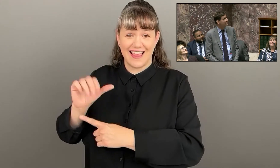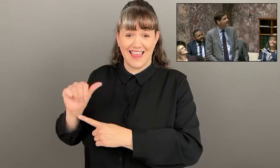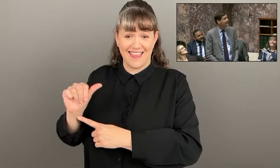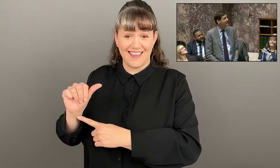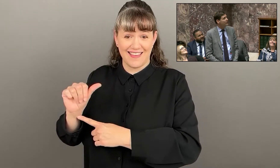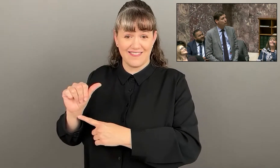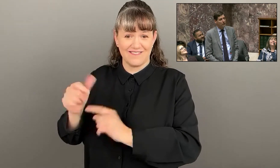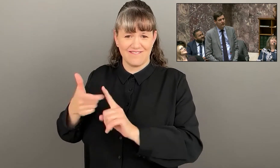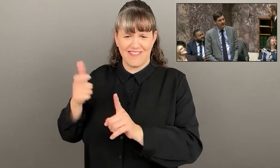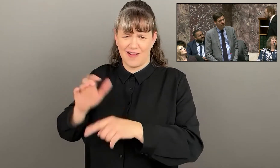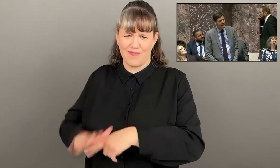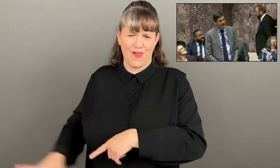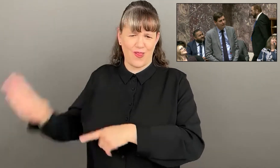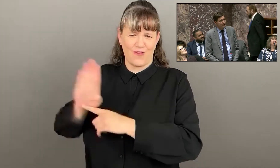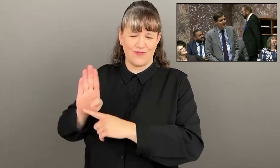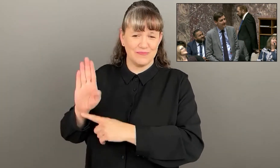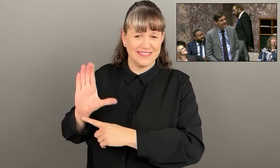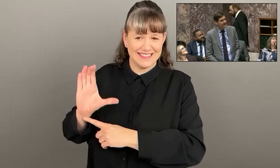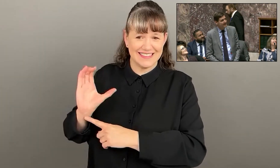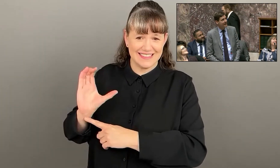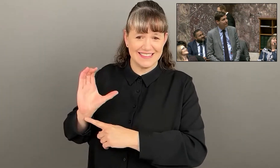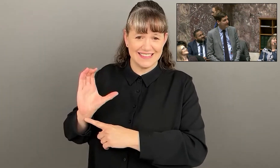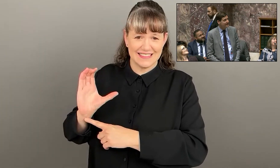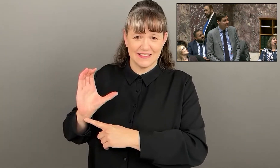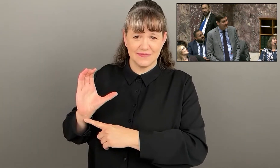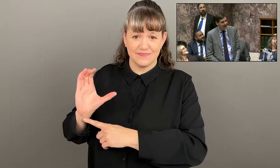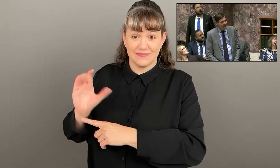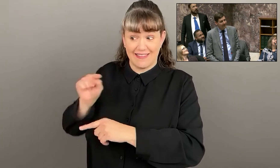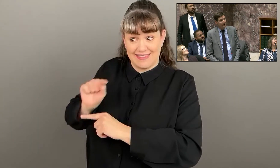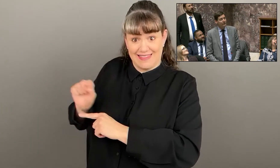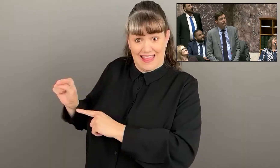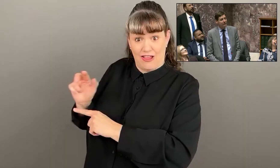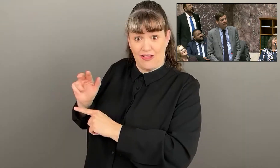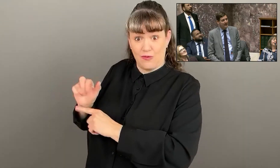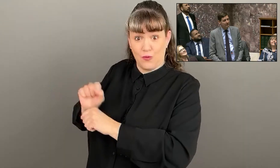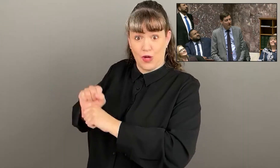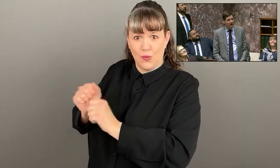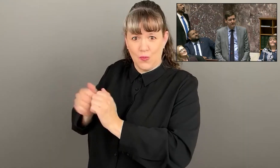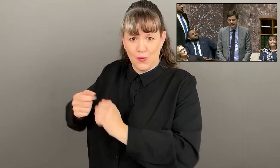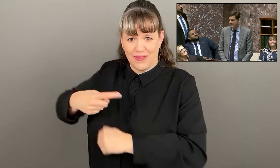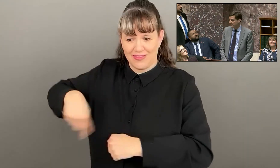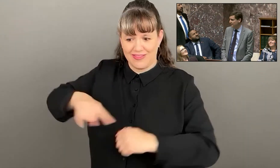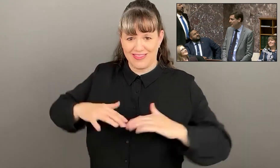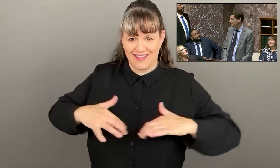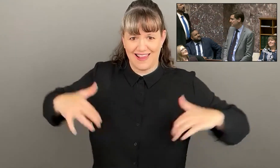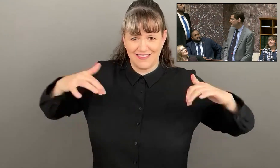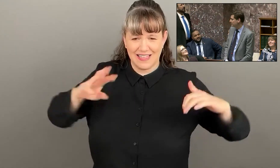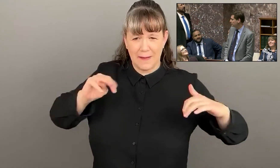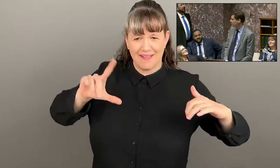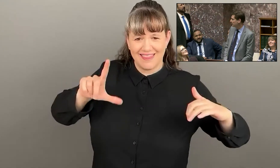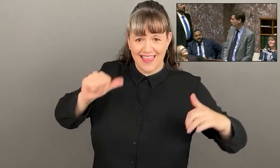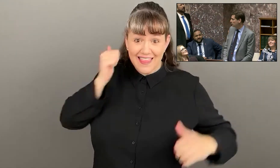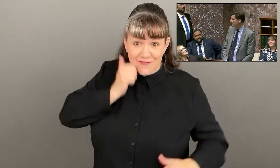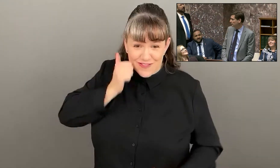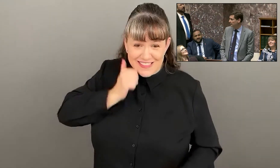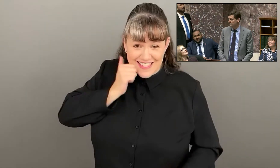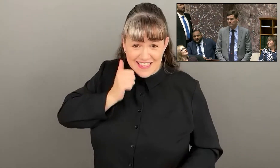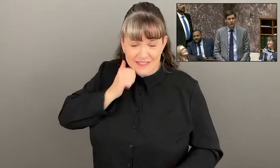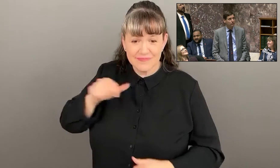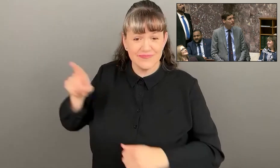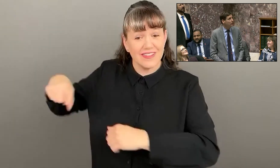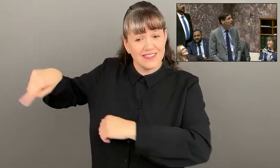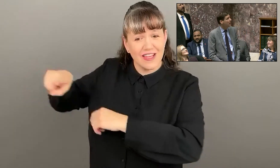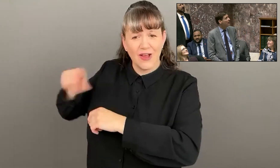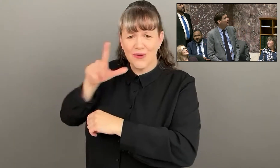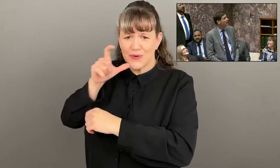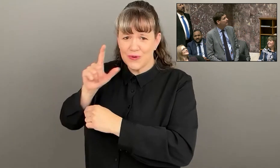British Columbia who work with government MLAs every day. They are the front line of our offices. I know the opposition and third party are well aware of the